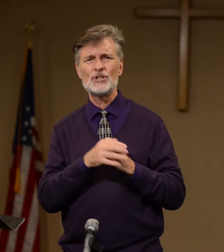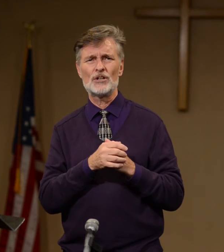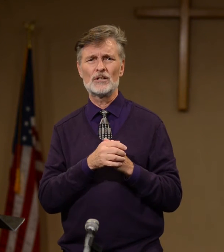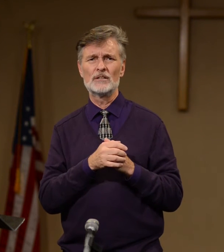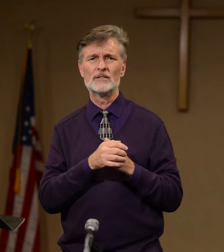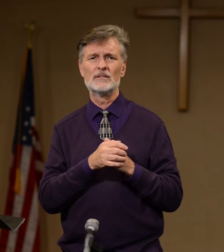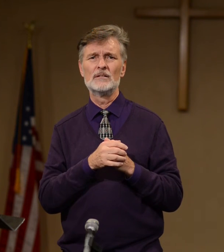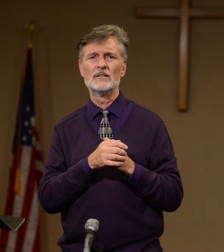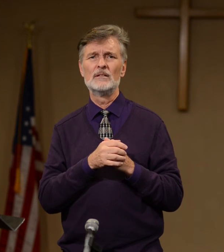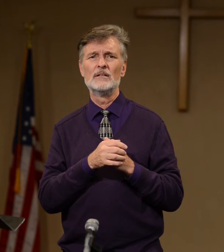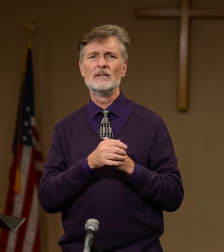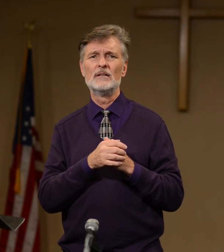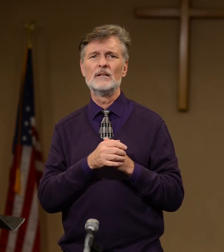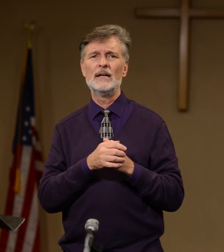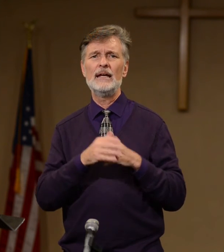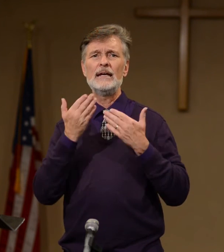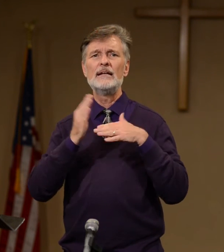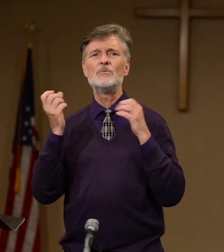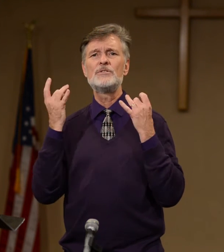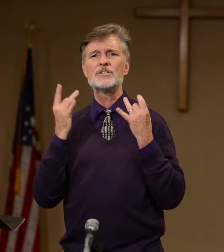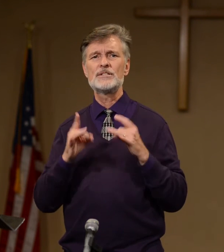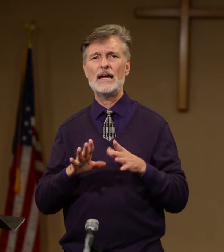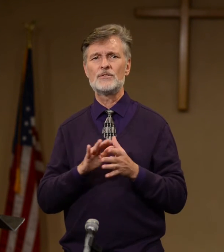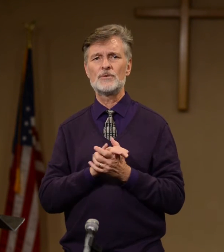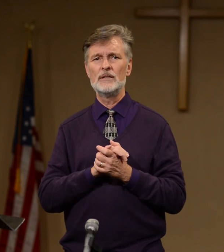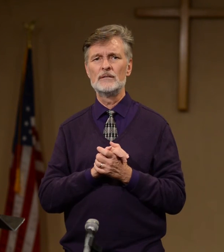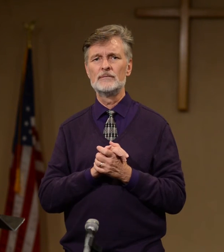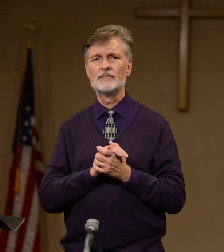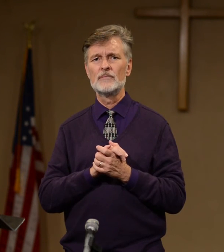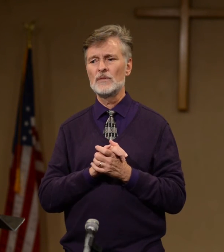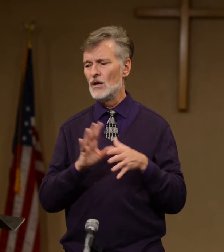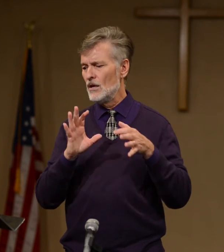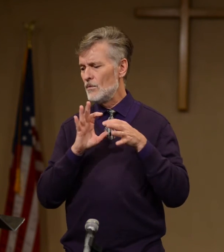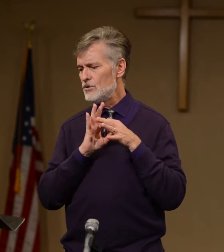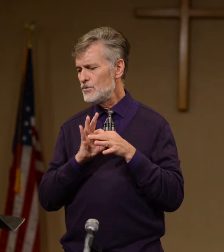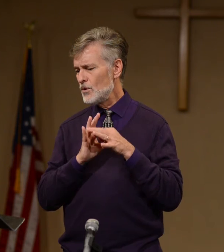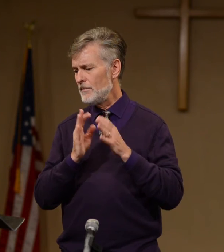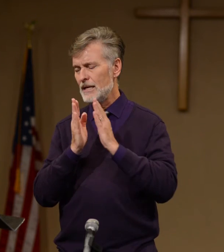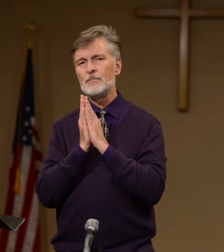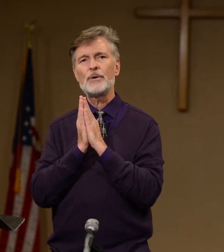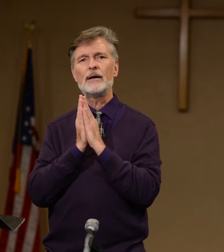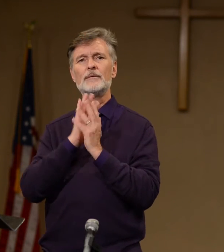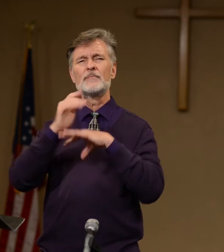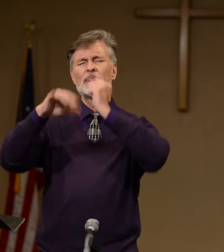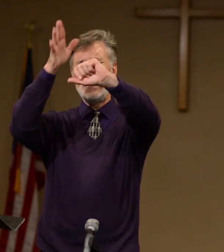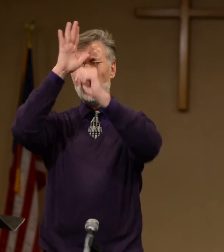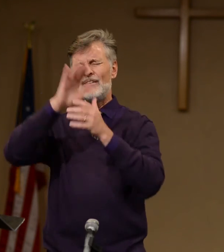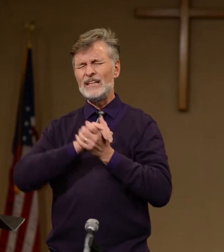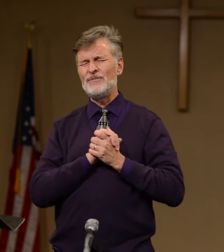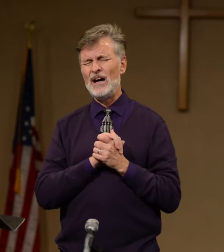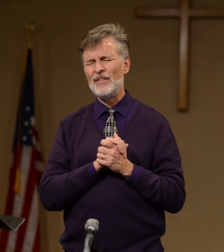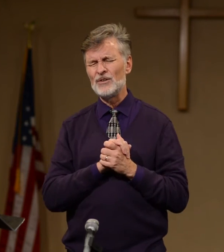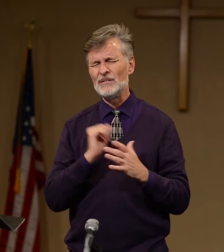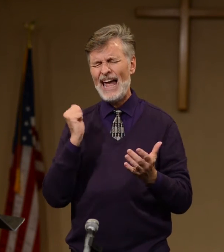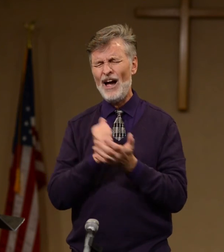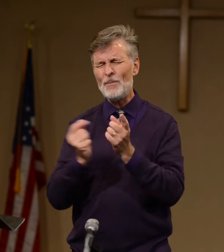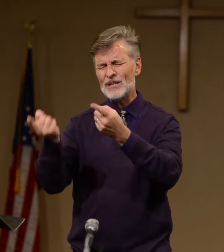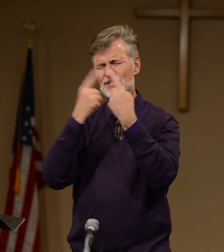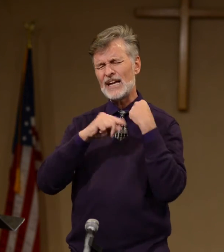her, and he ended with just hatred. Would you join me in prayer? Heavenly Father, help us to come to